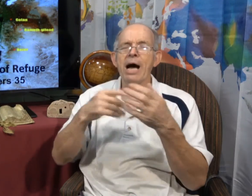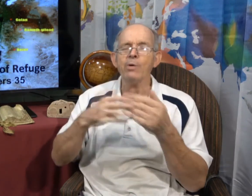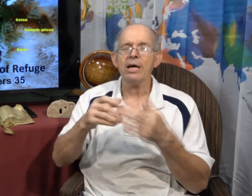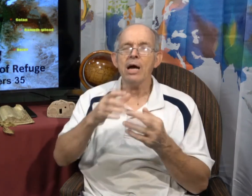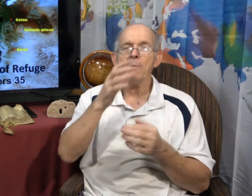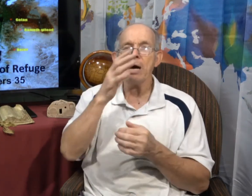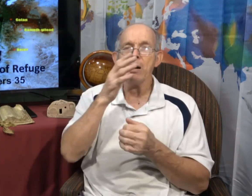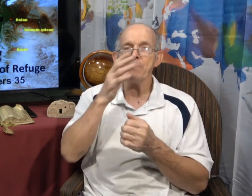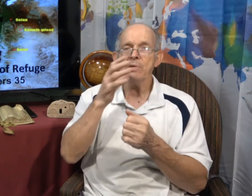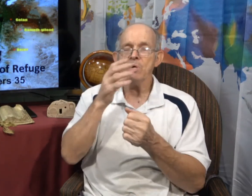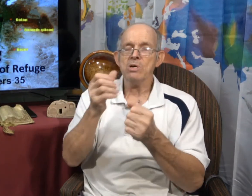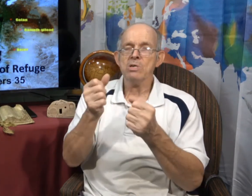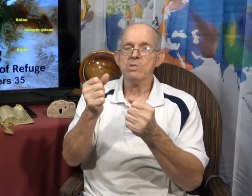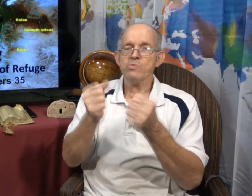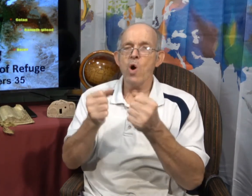I think I remember. Mom drove